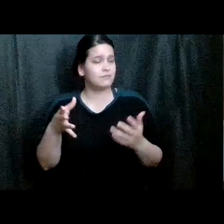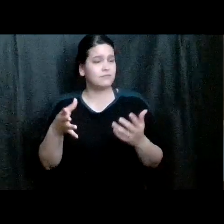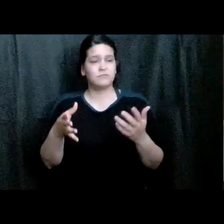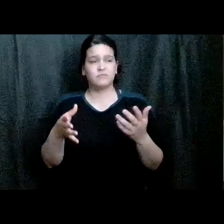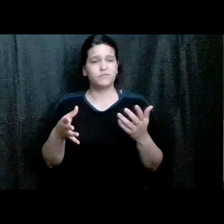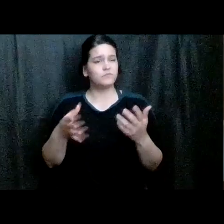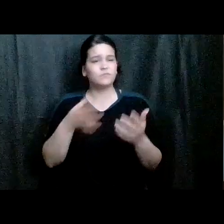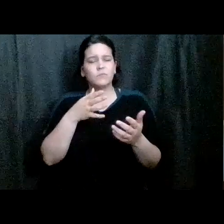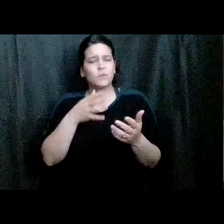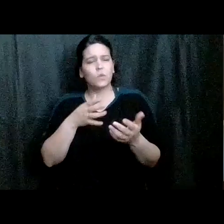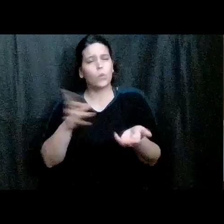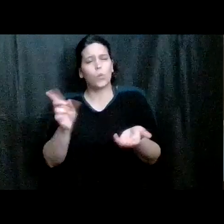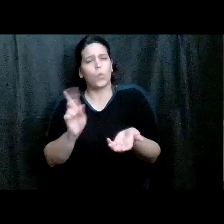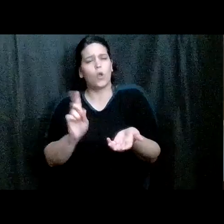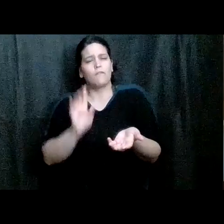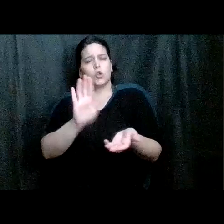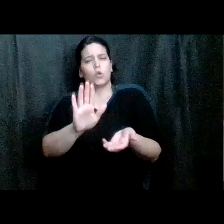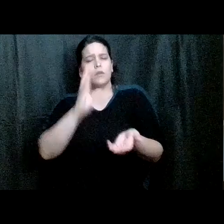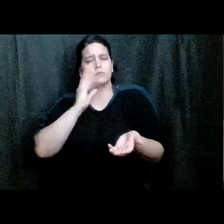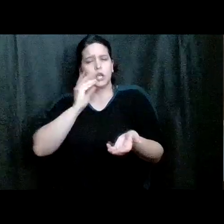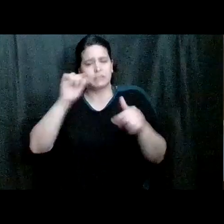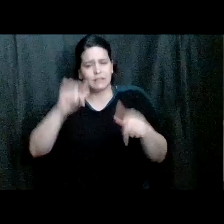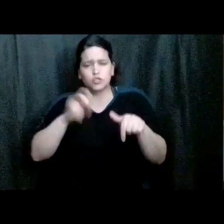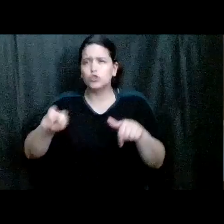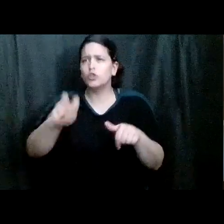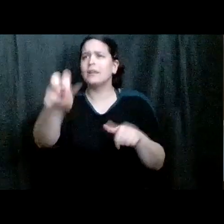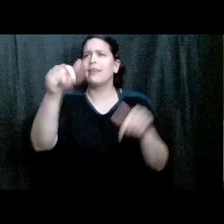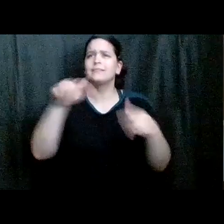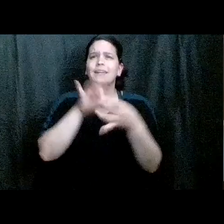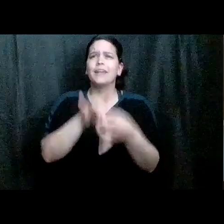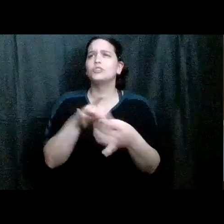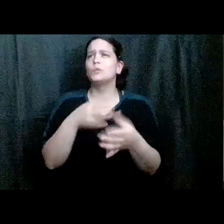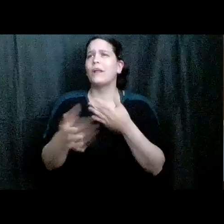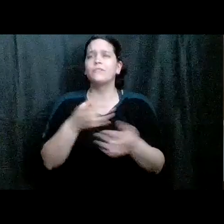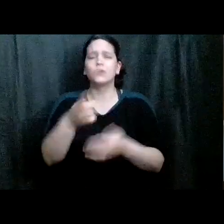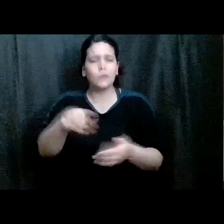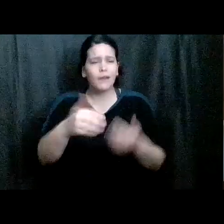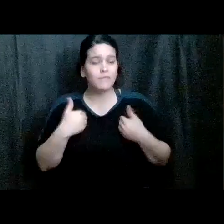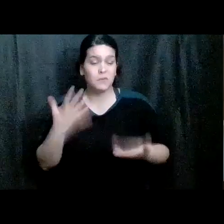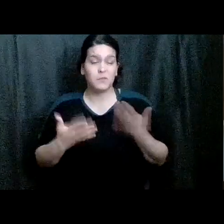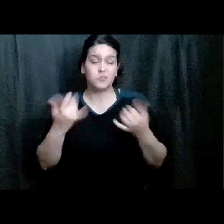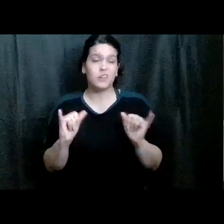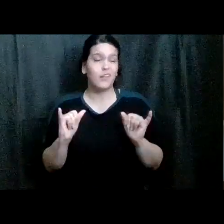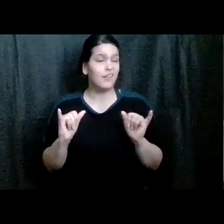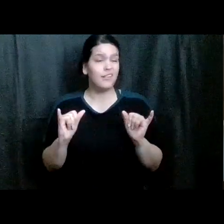Wherever you're at in your journey and whatever connection you have, maybe you're in the process of still asking.